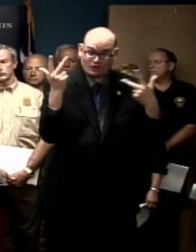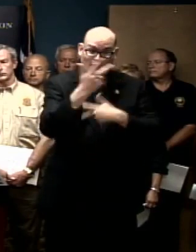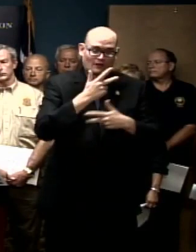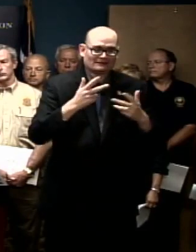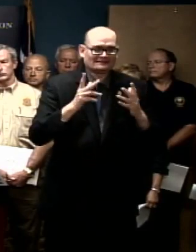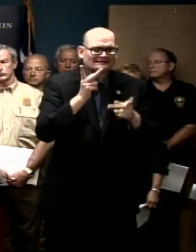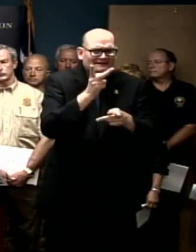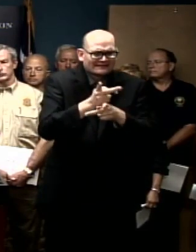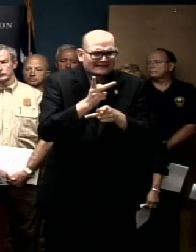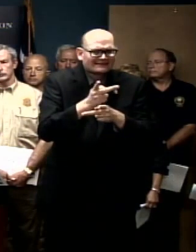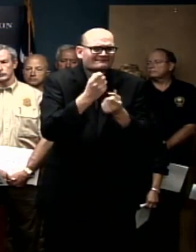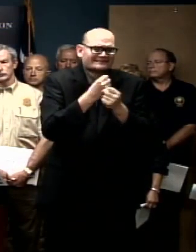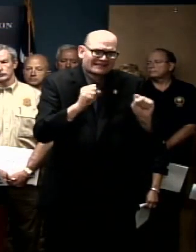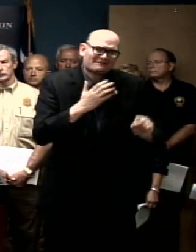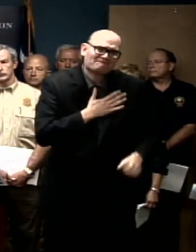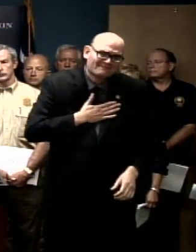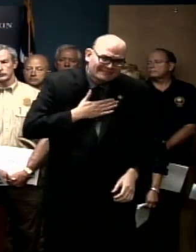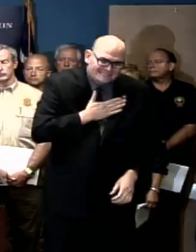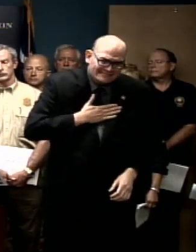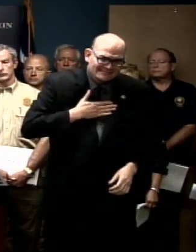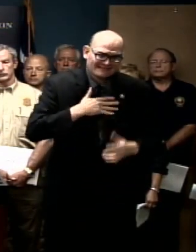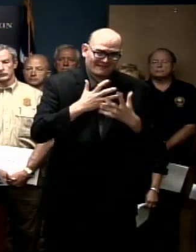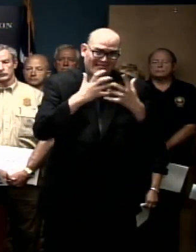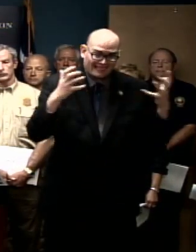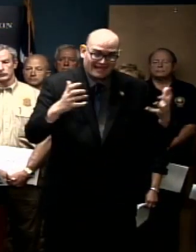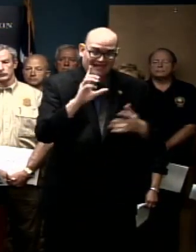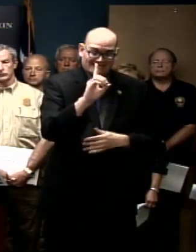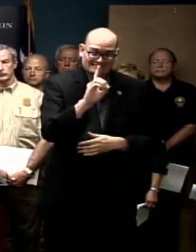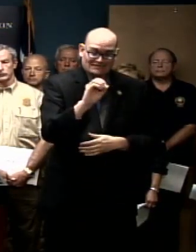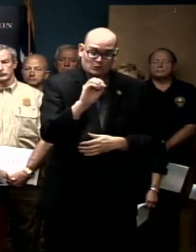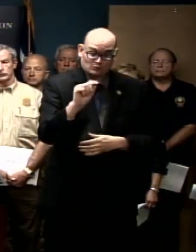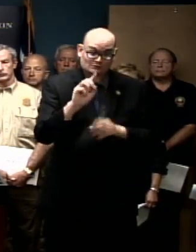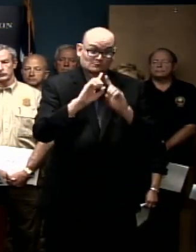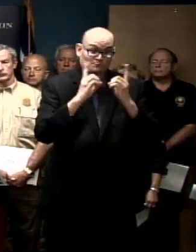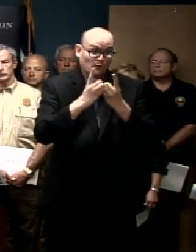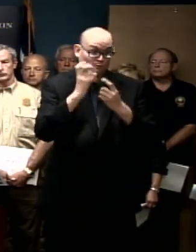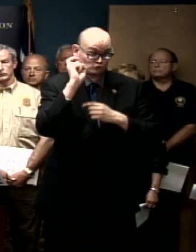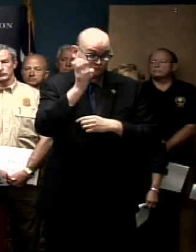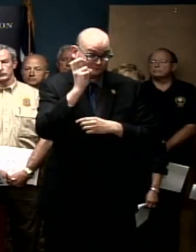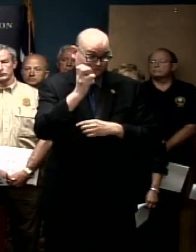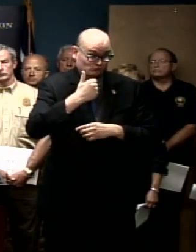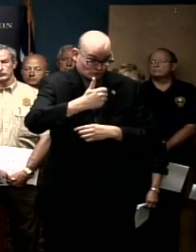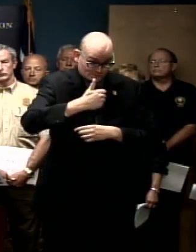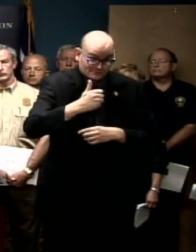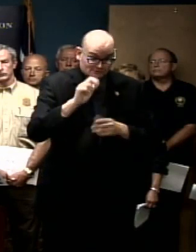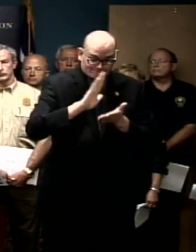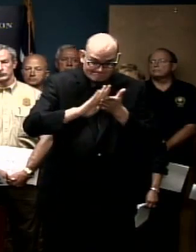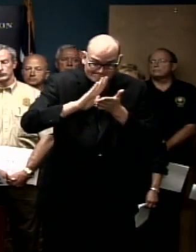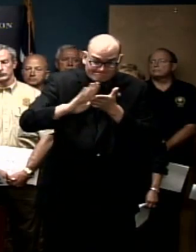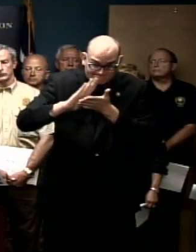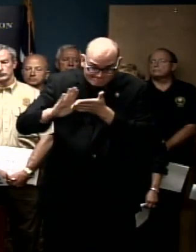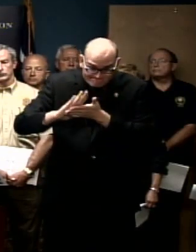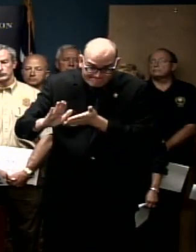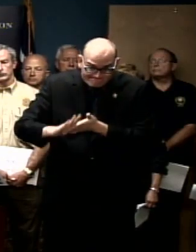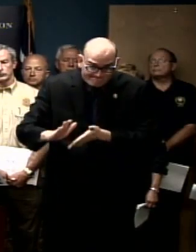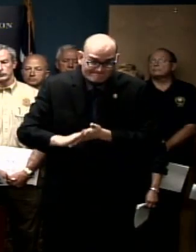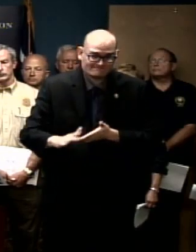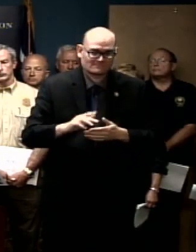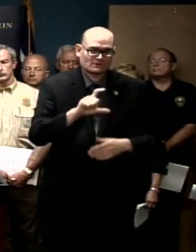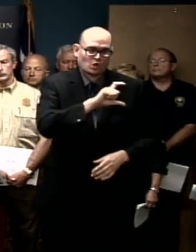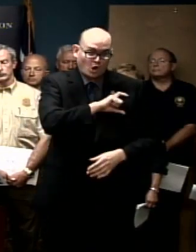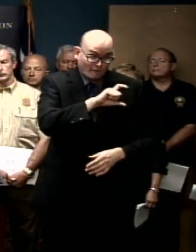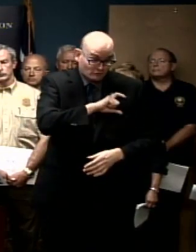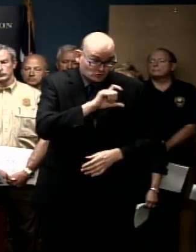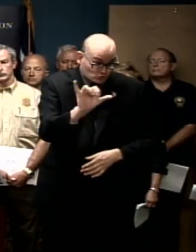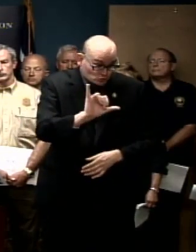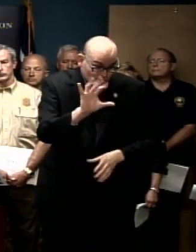we're getting ready to see a lot of DOT crews and maintenance workers get out there in harm's way. We always see lots of law enforcement from